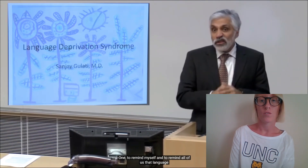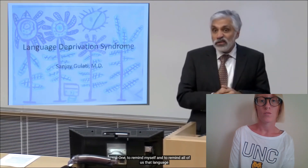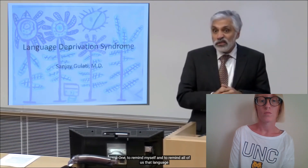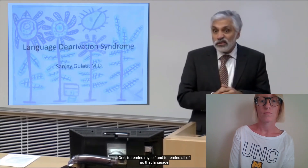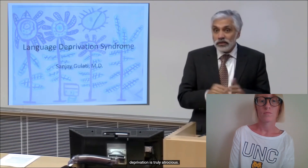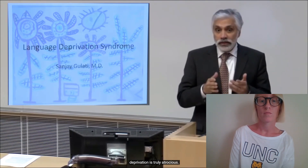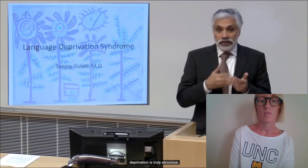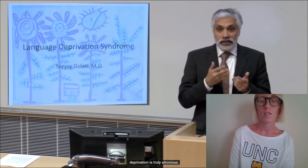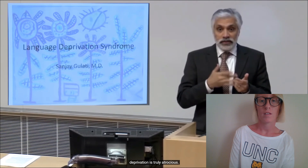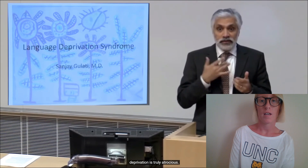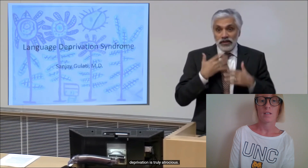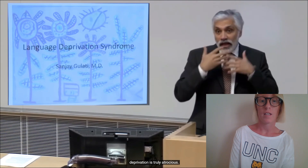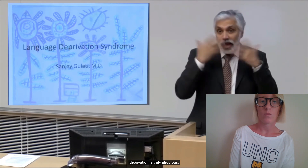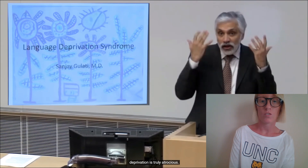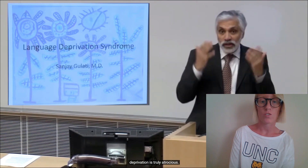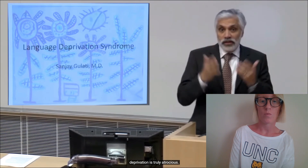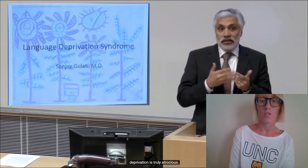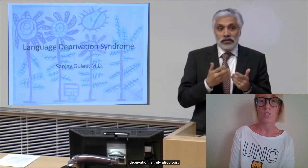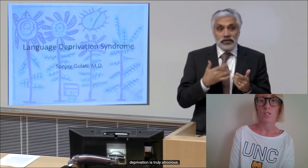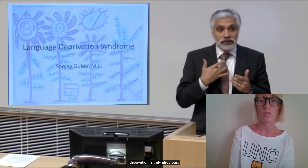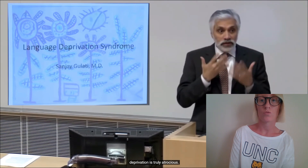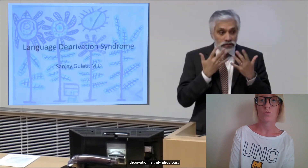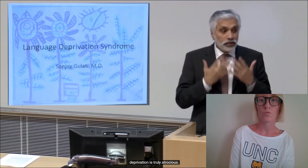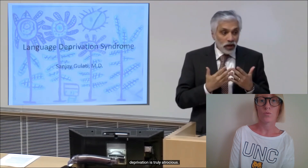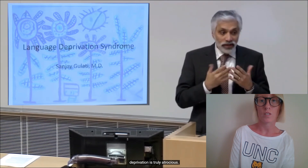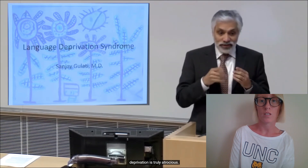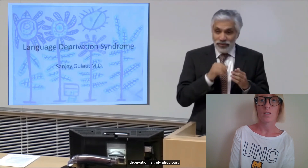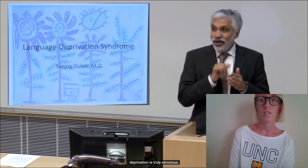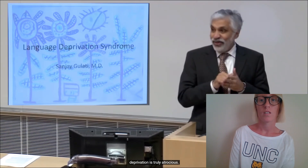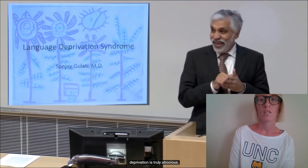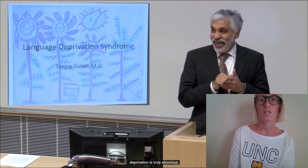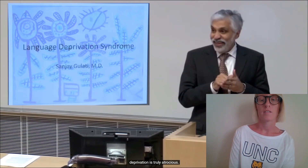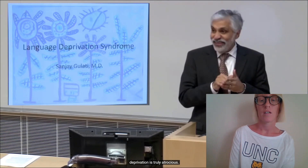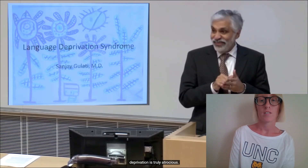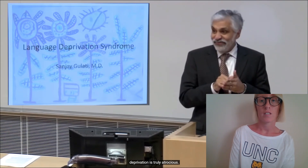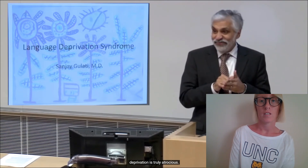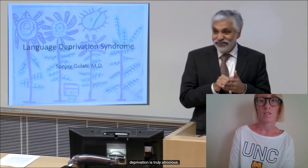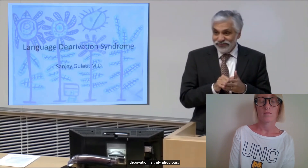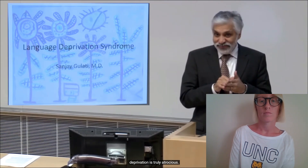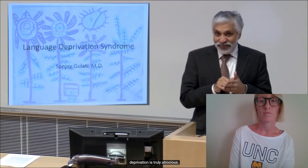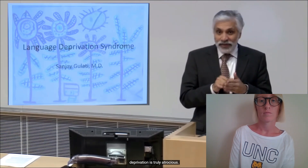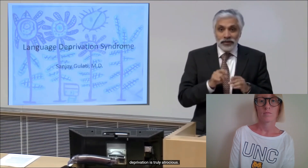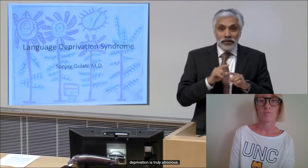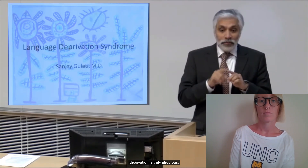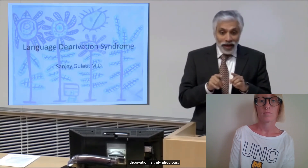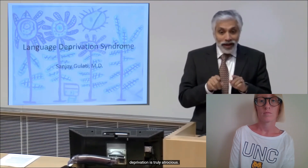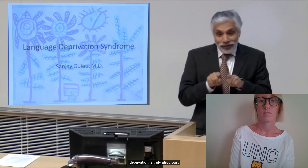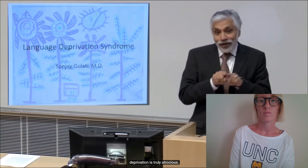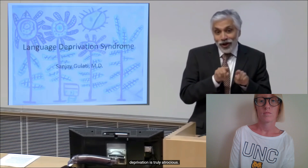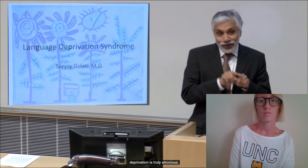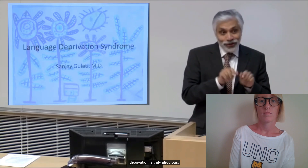all of that you language deprivation that is language truly deprivation atrocious. is truly devastating.